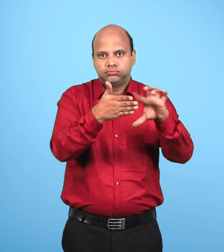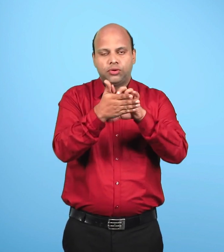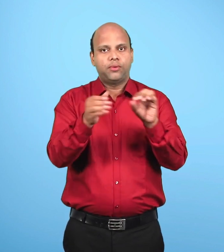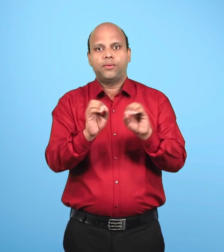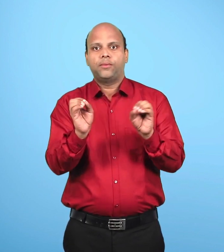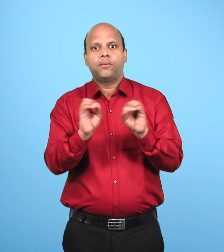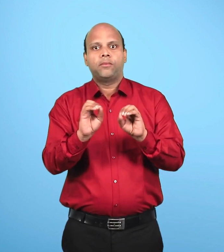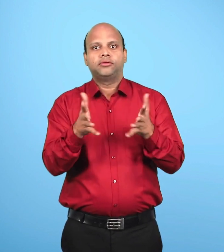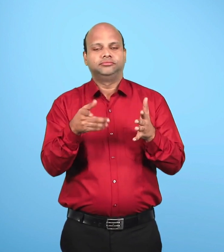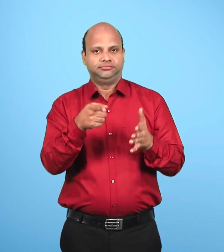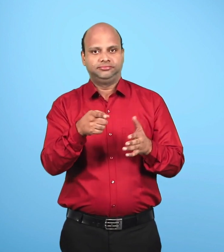shape.